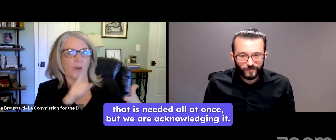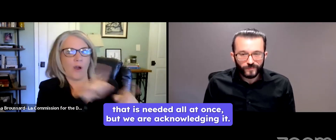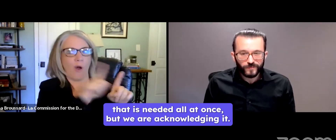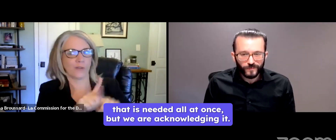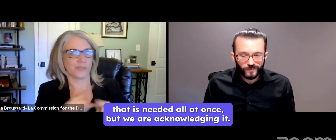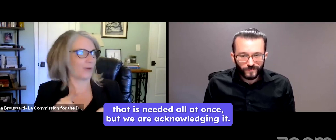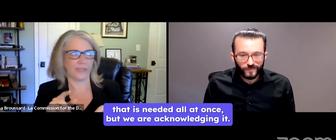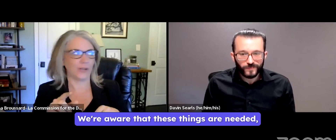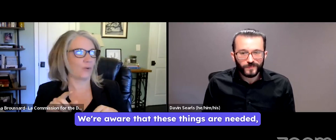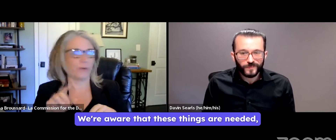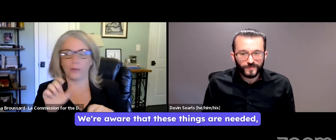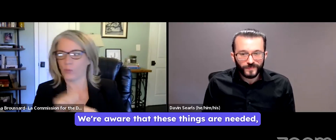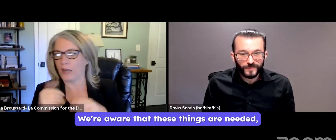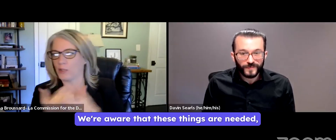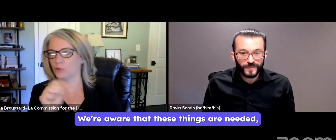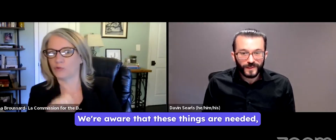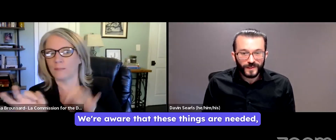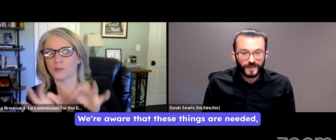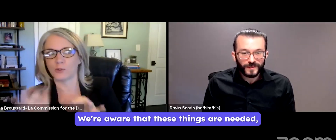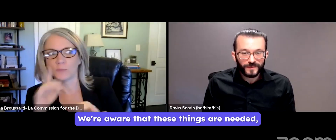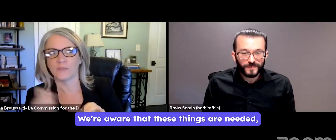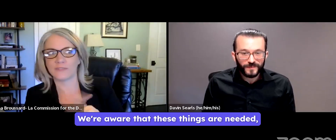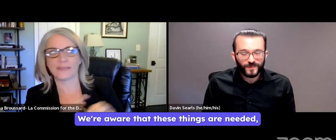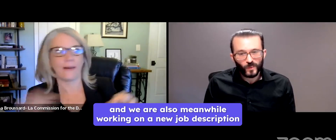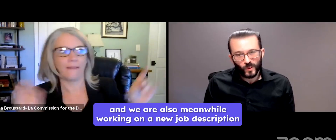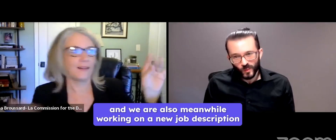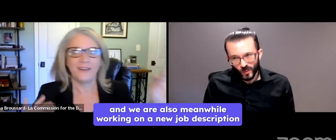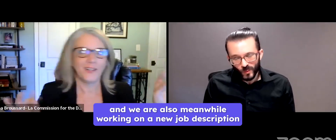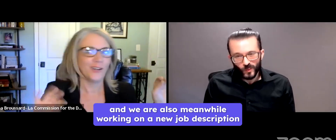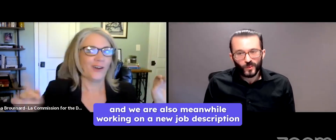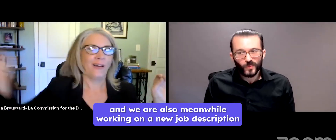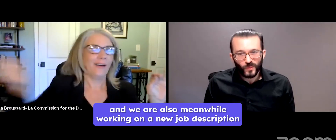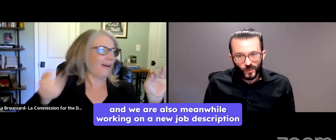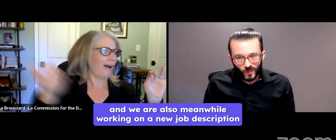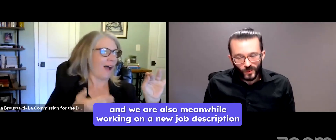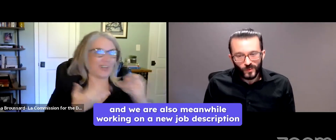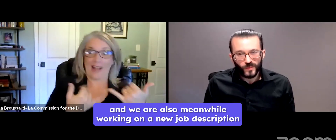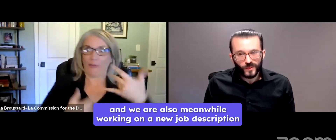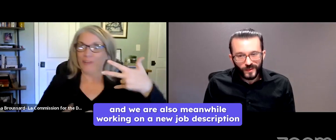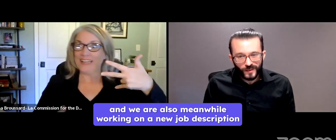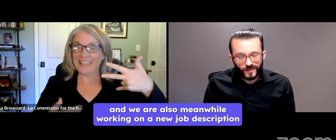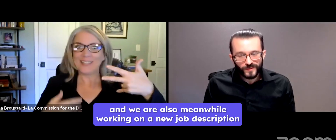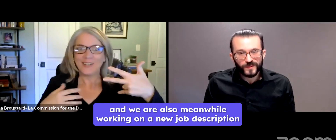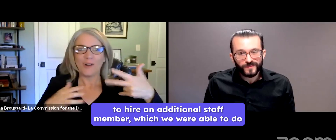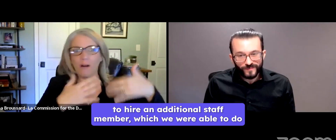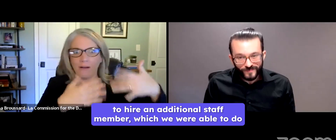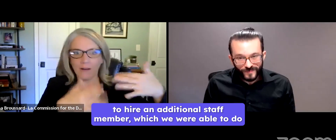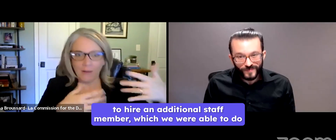are acknowledging it. We're aware that these things are needed. And we're also, meanwhile, working on a new job description to hire an additional